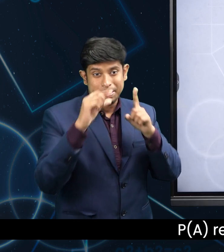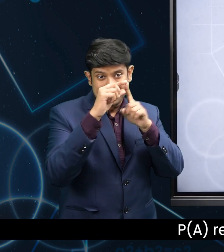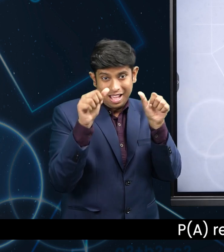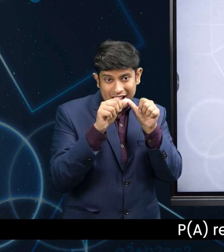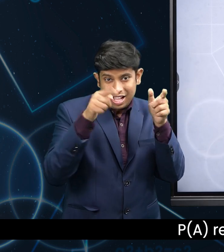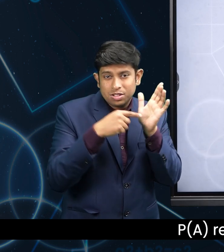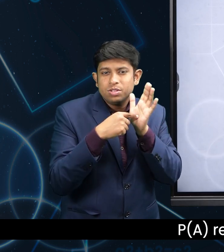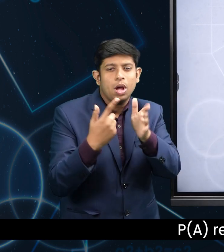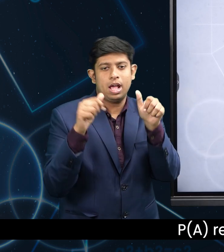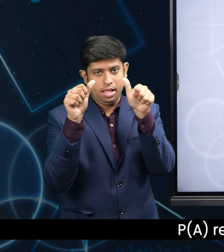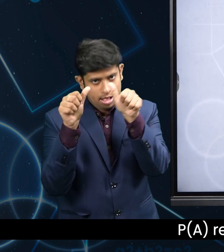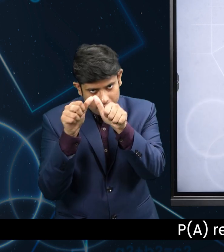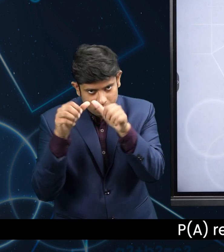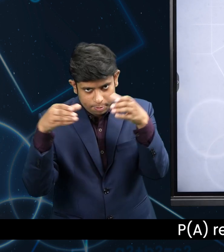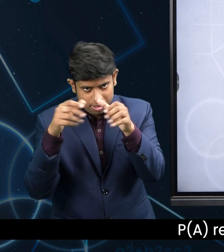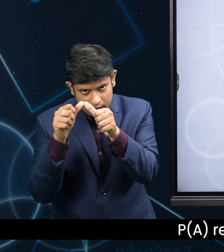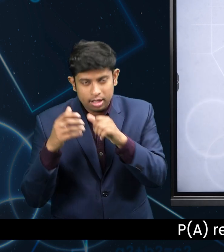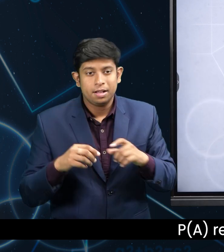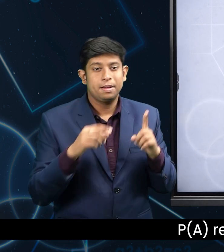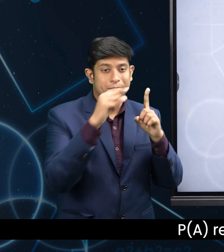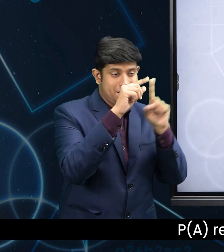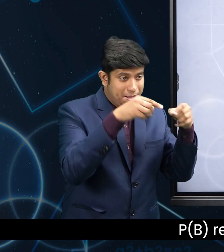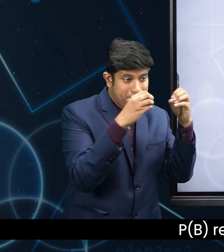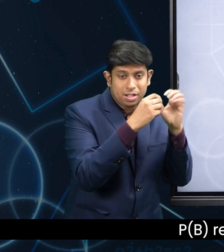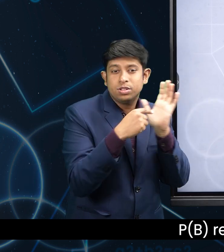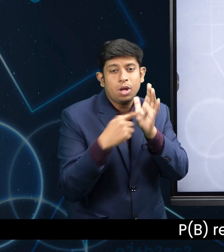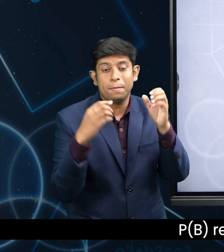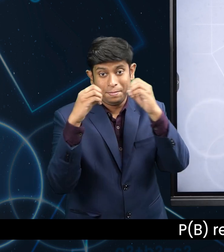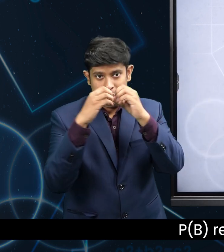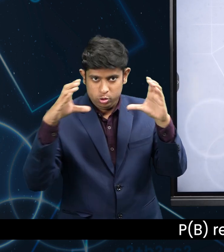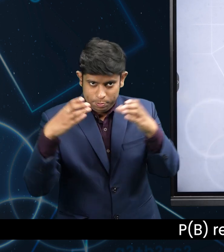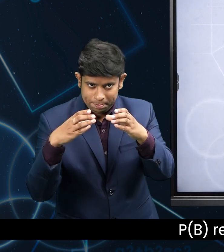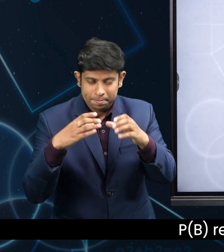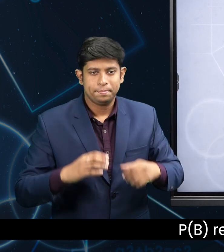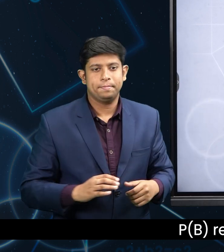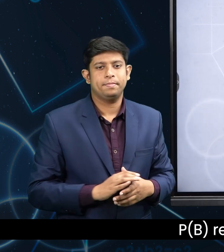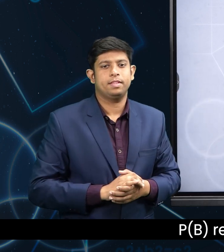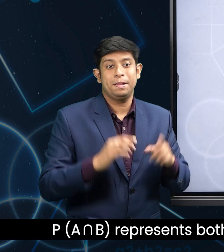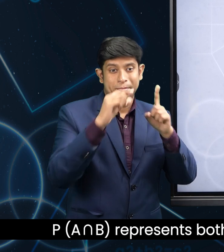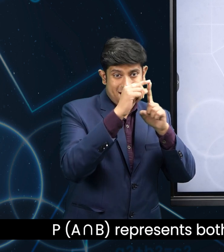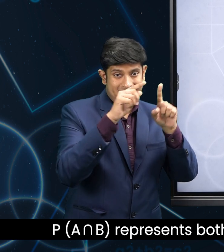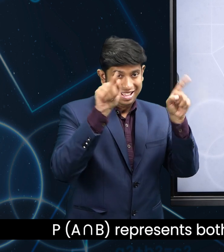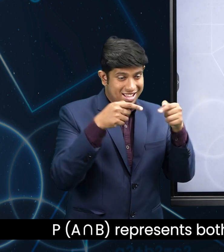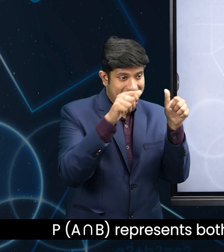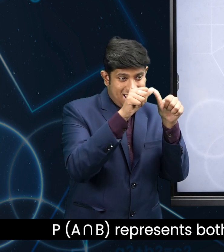P of A represents the events in A, P of B represents the events in B, P of A intersection